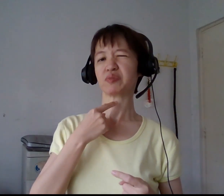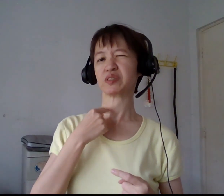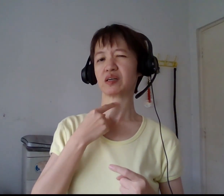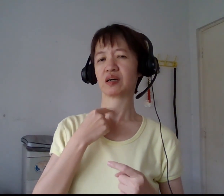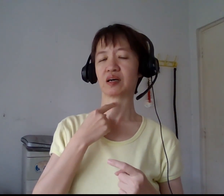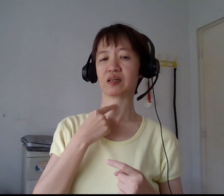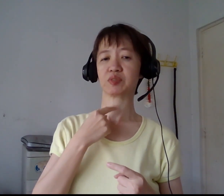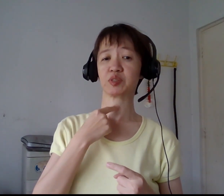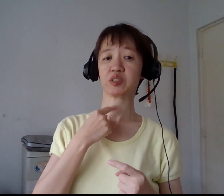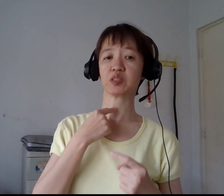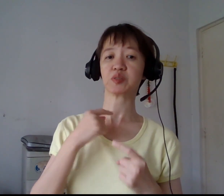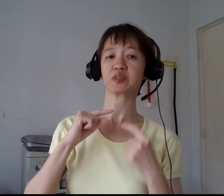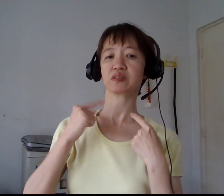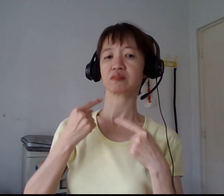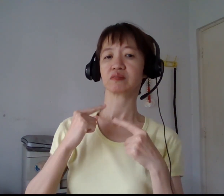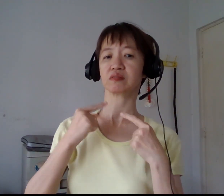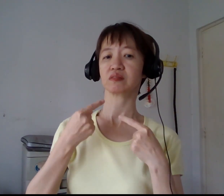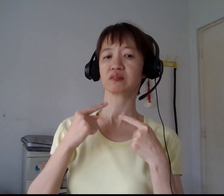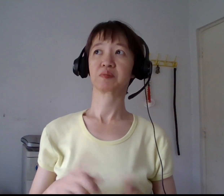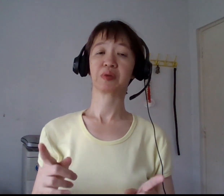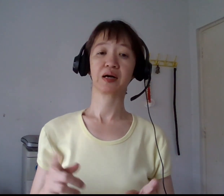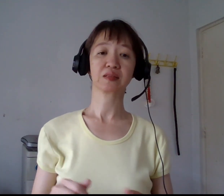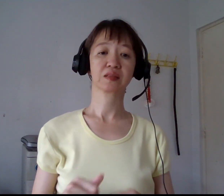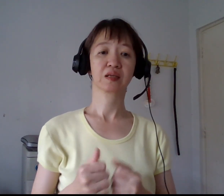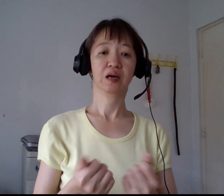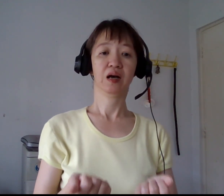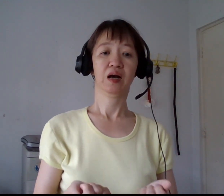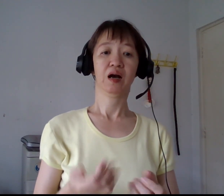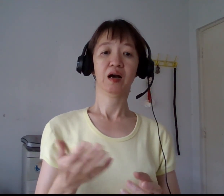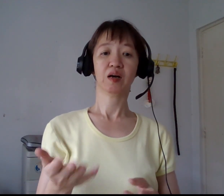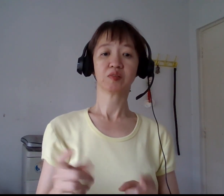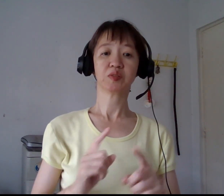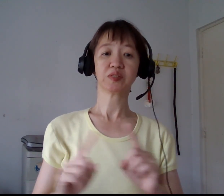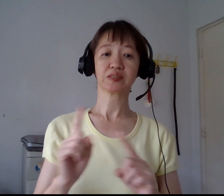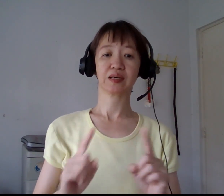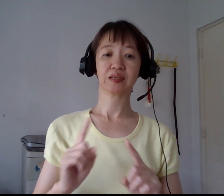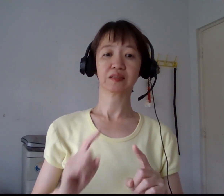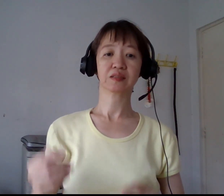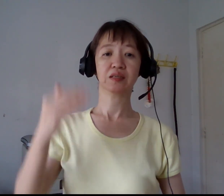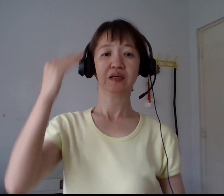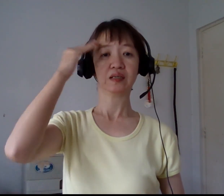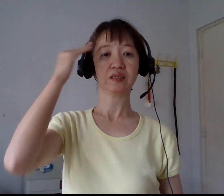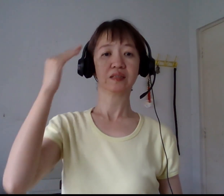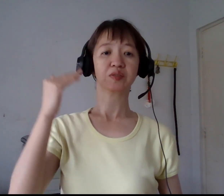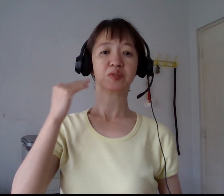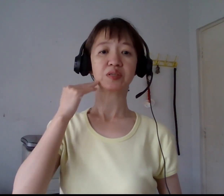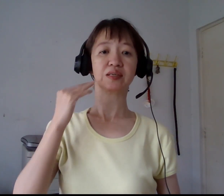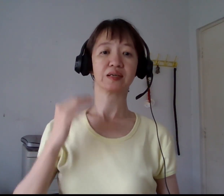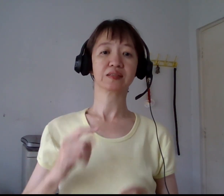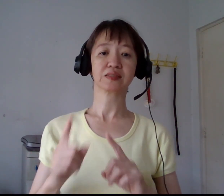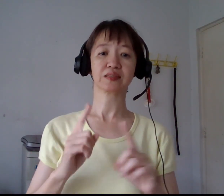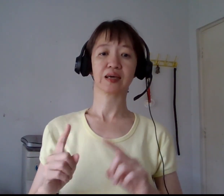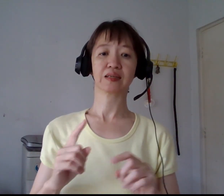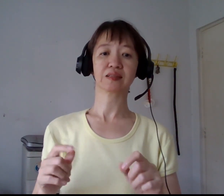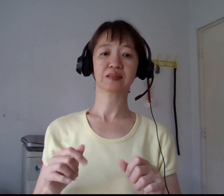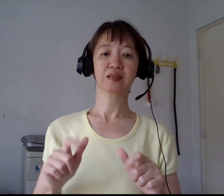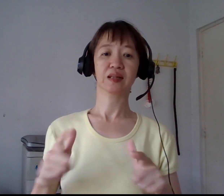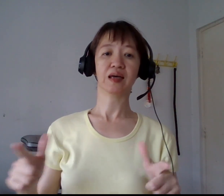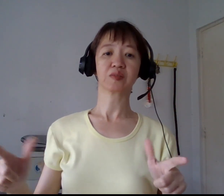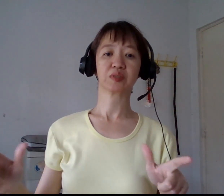a sore throat. But how do you sign in Korean Sign